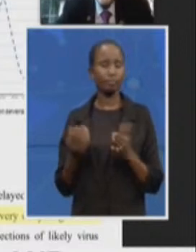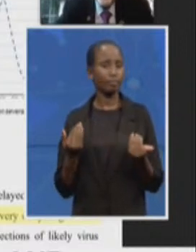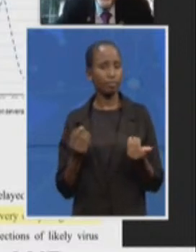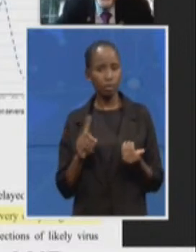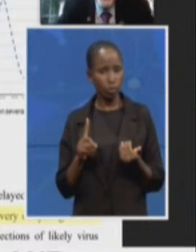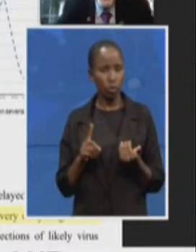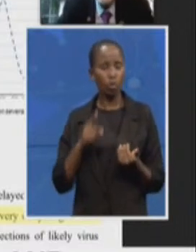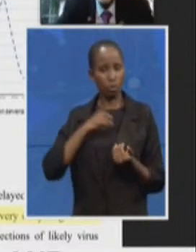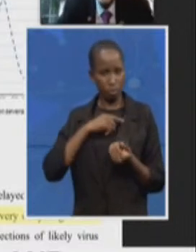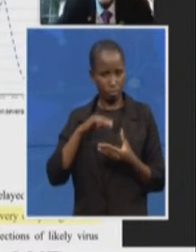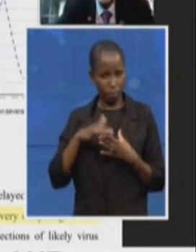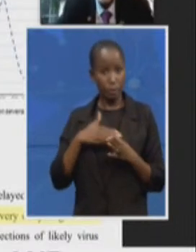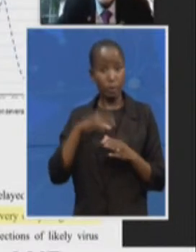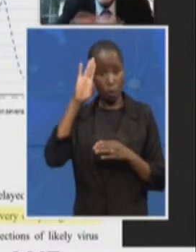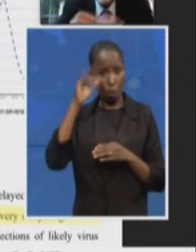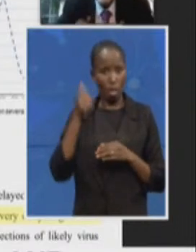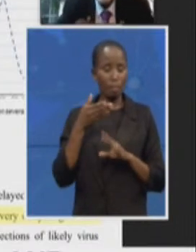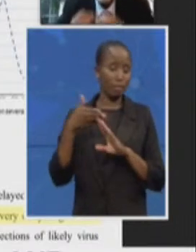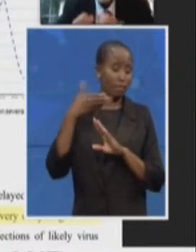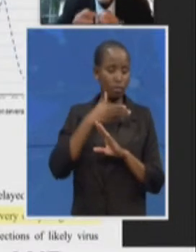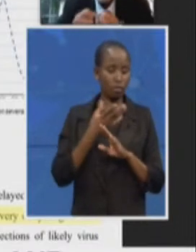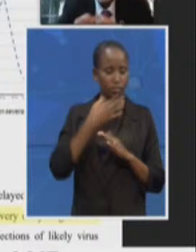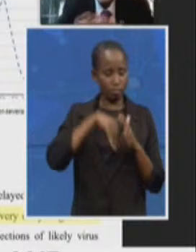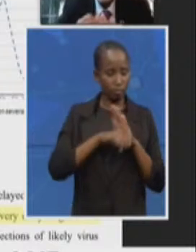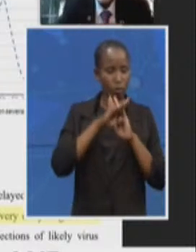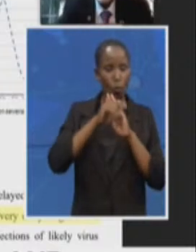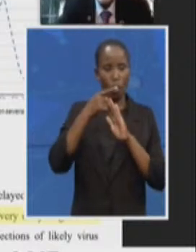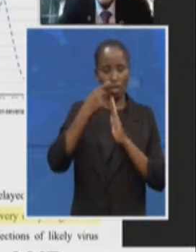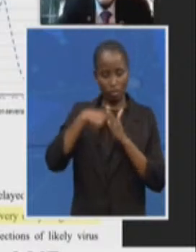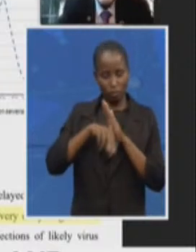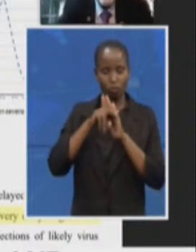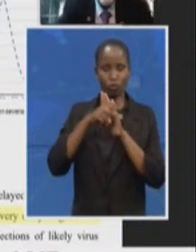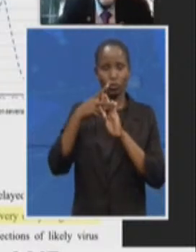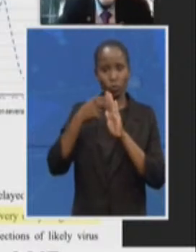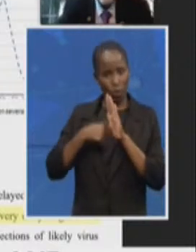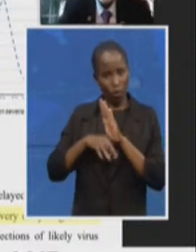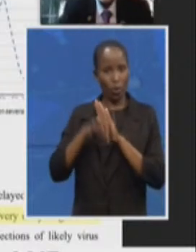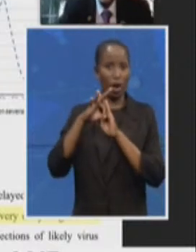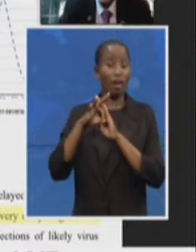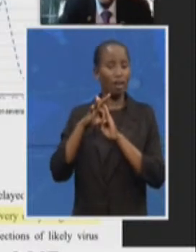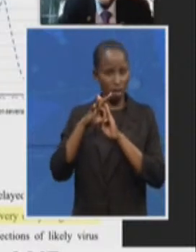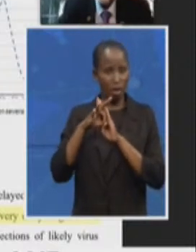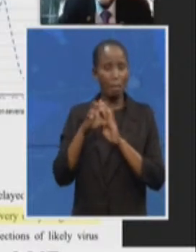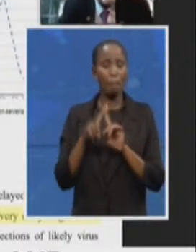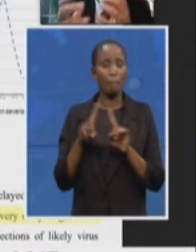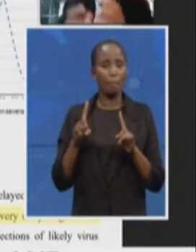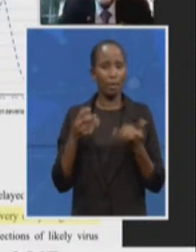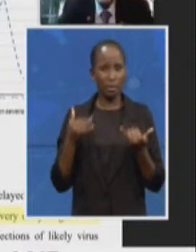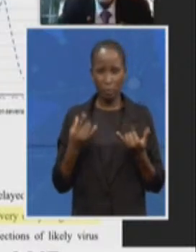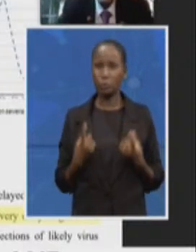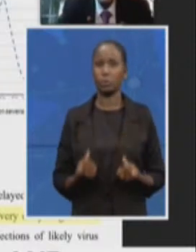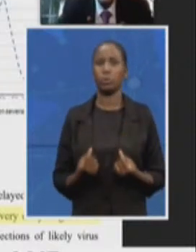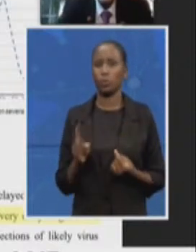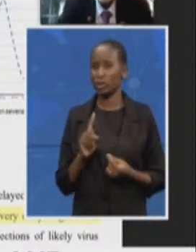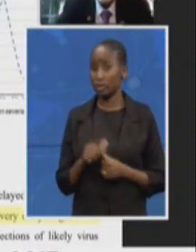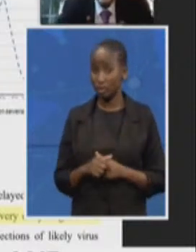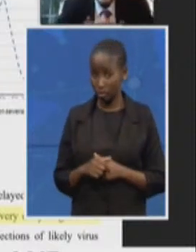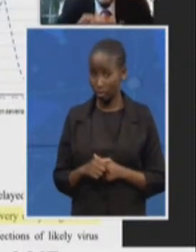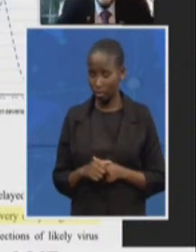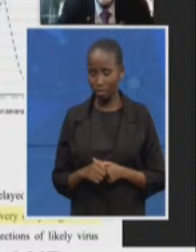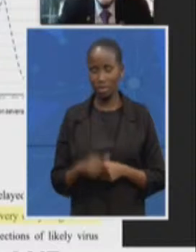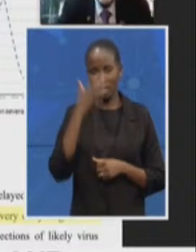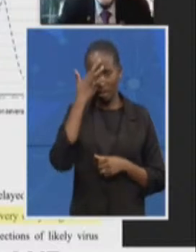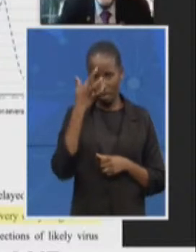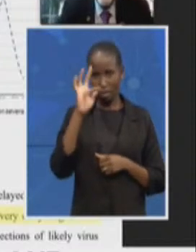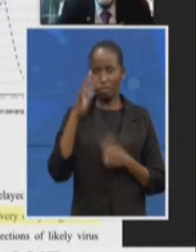And if we look at that situation, what did we do? Well, government invested together with many other agencies